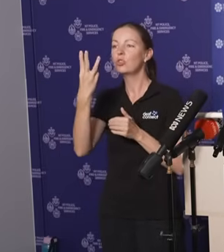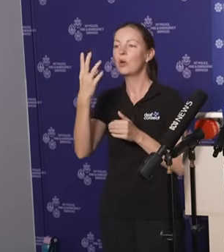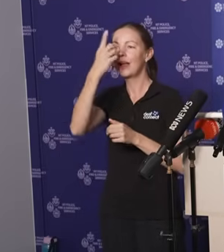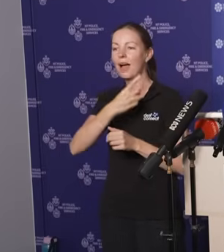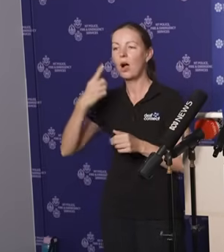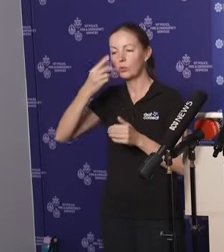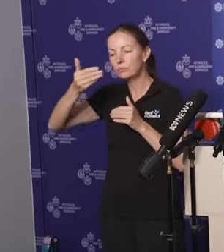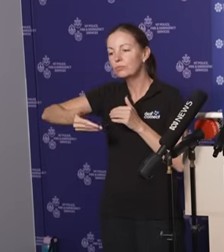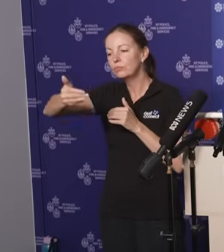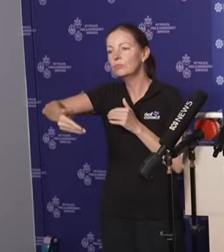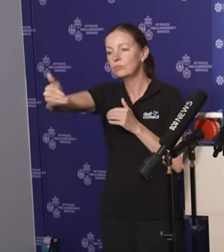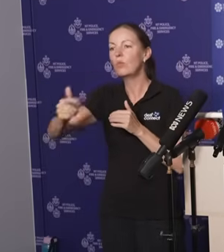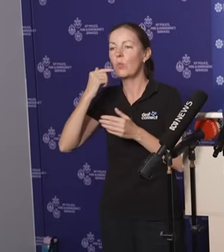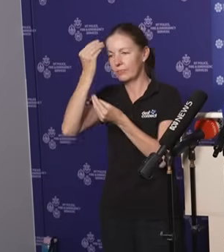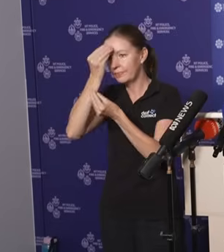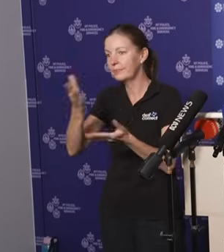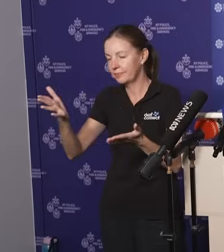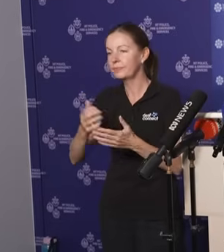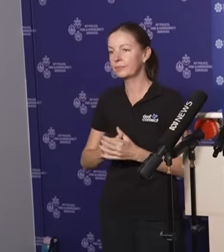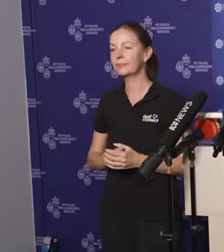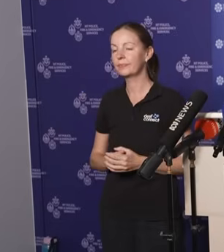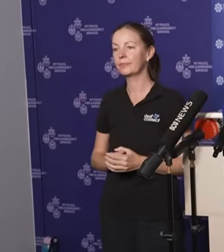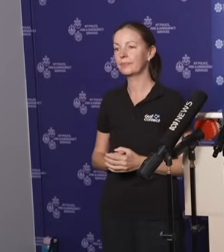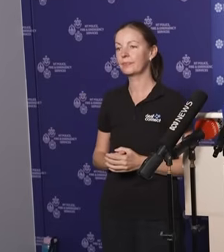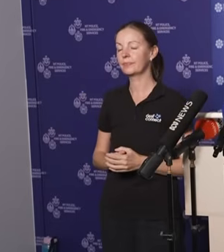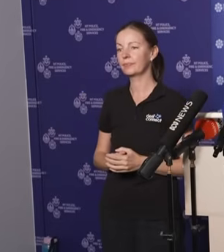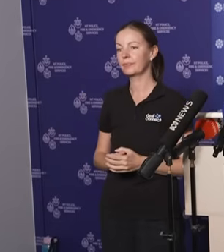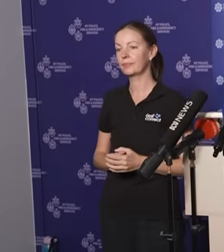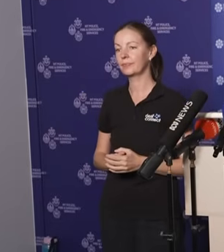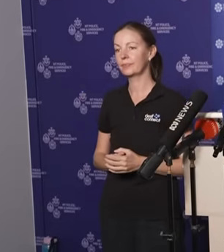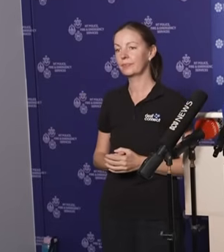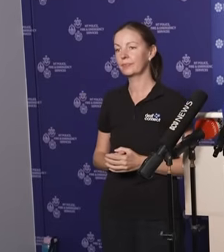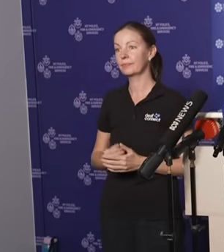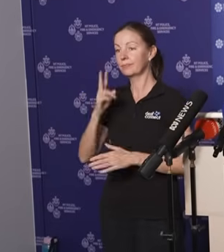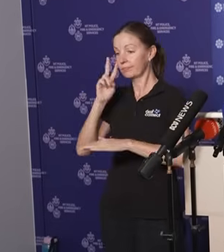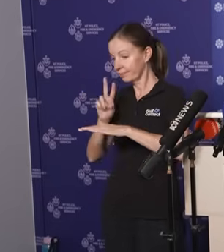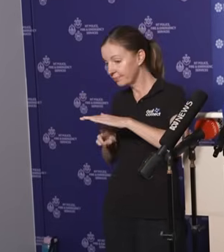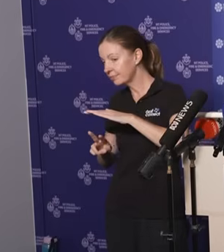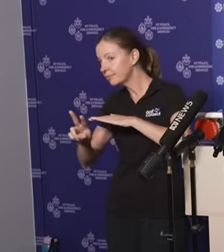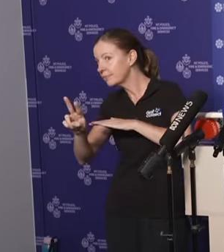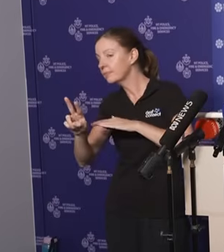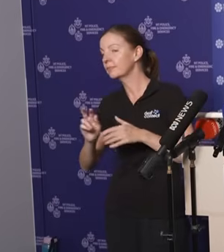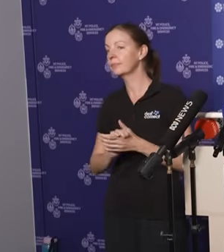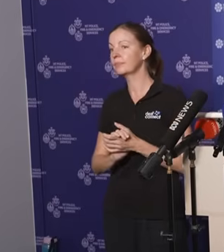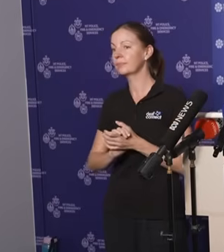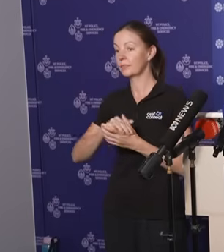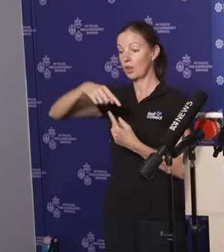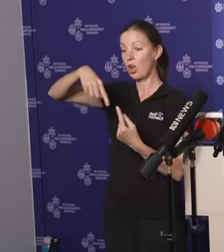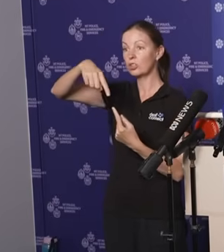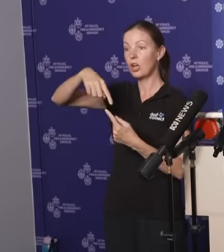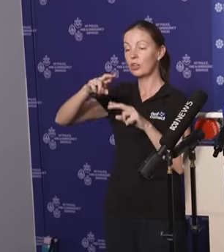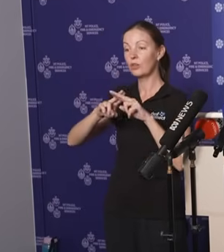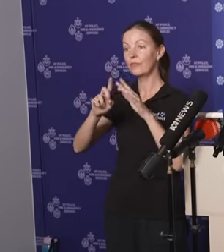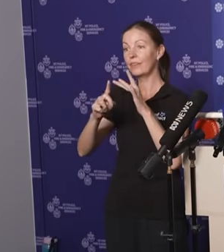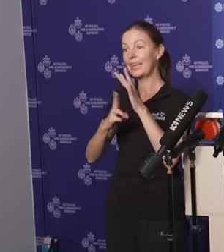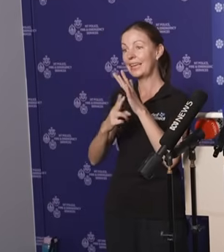Check up every 3 hours. So looking ahead, Tropical Cyclone Fina is